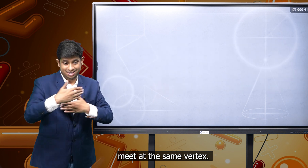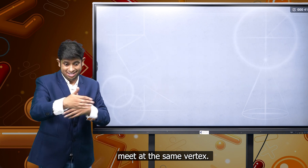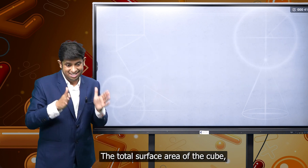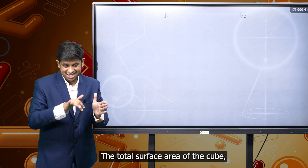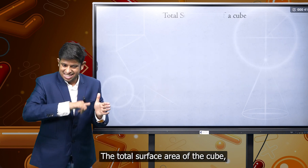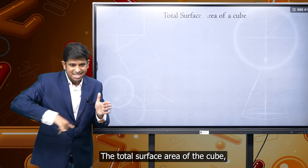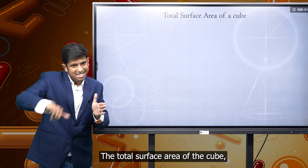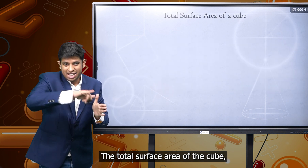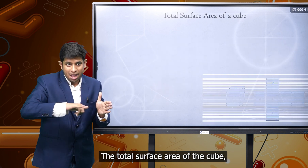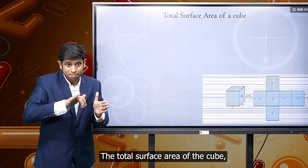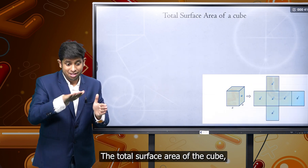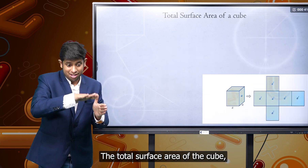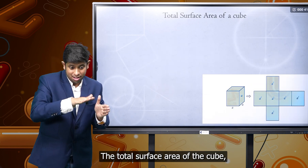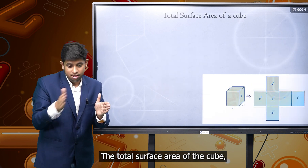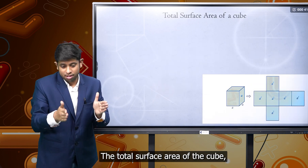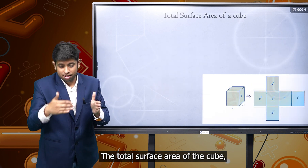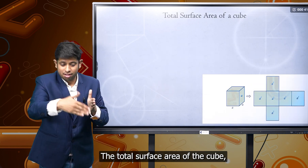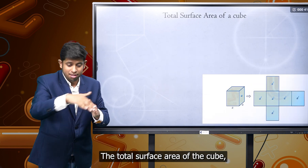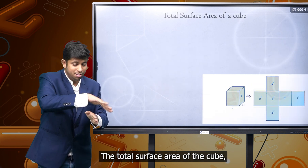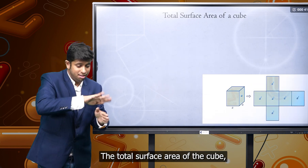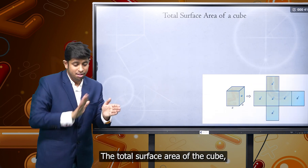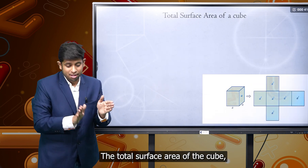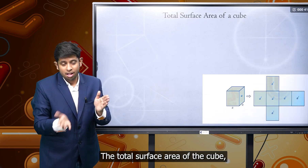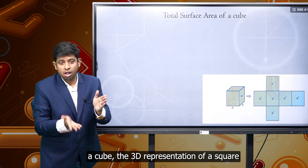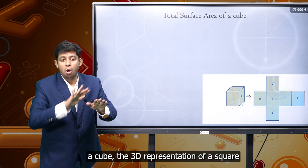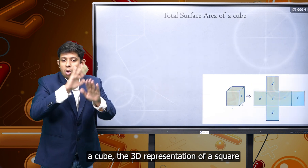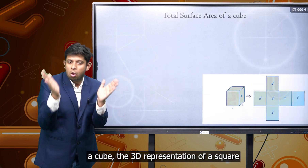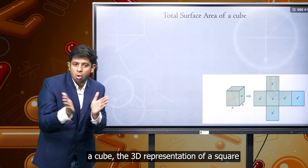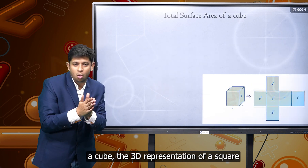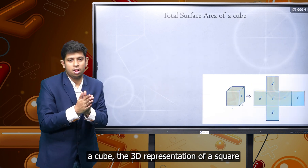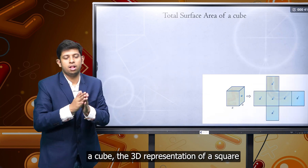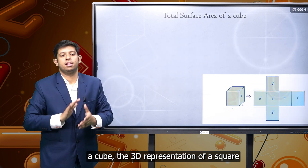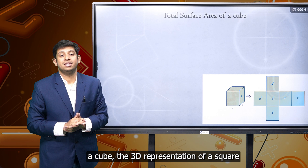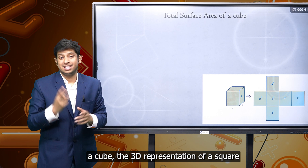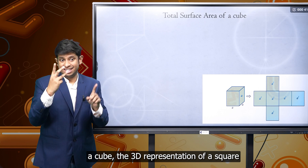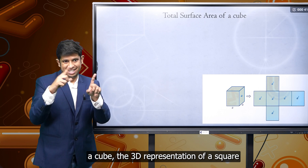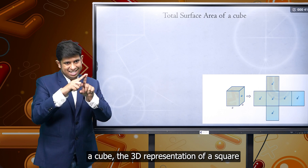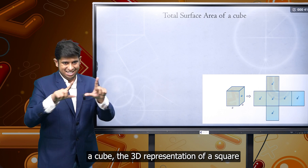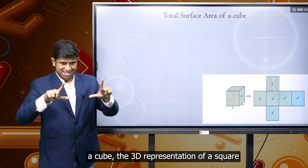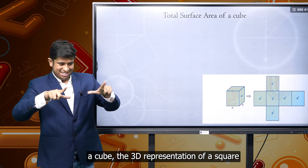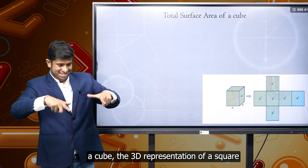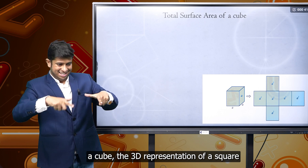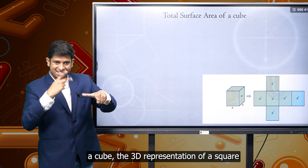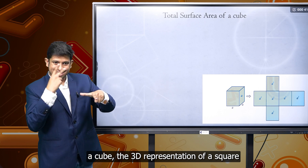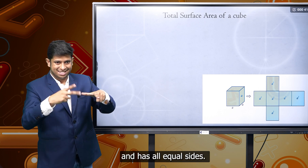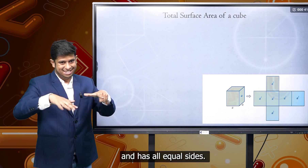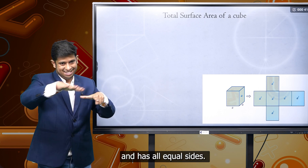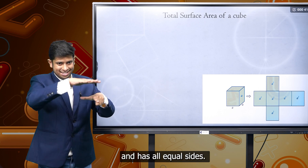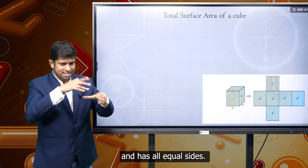The total surface area of the cube. A cube is a 3D representation of a square and